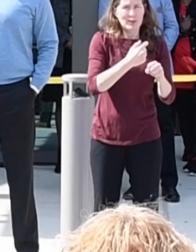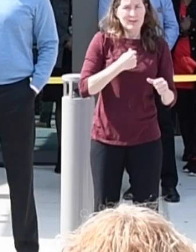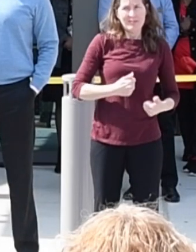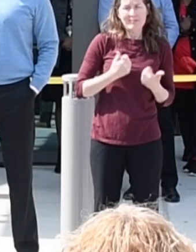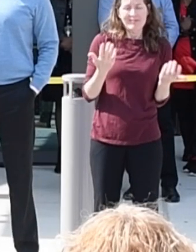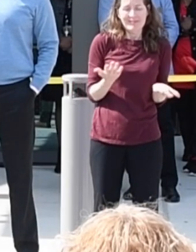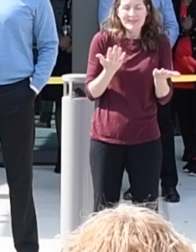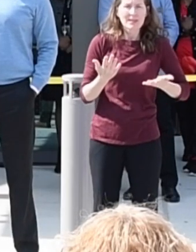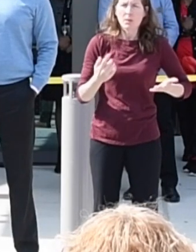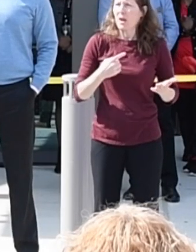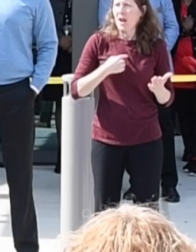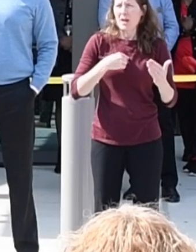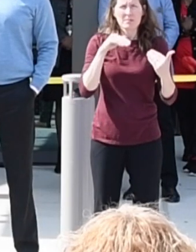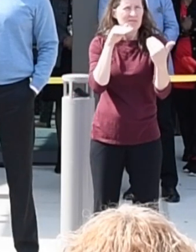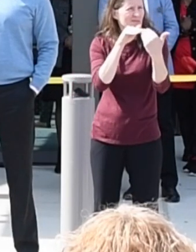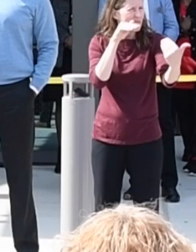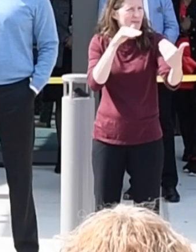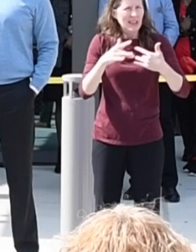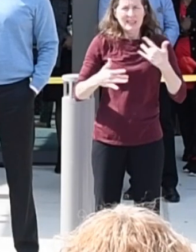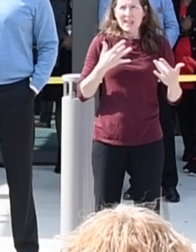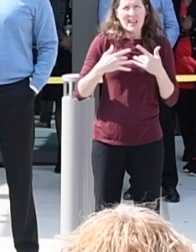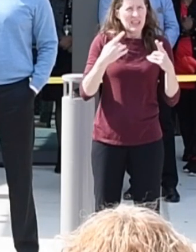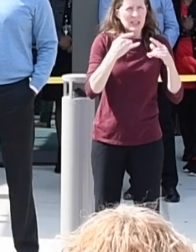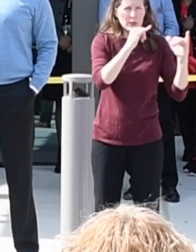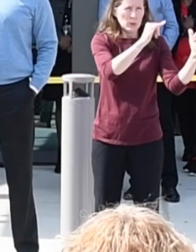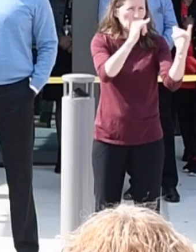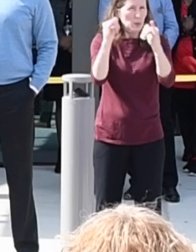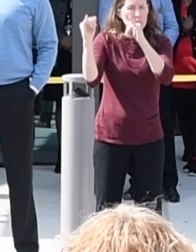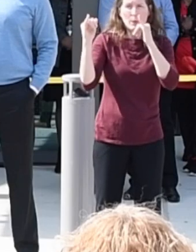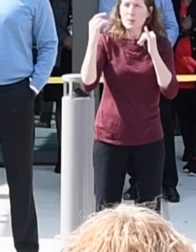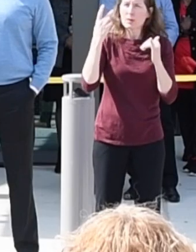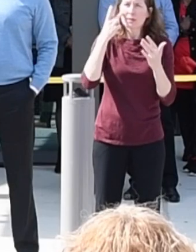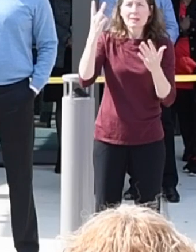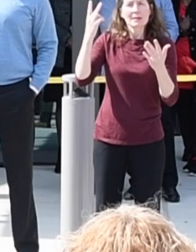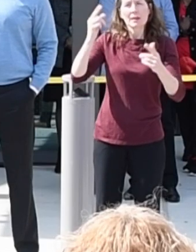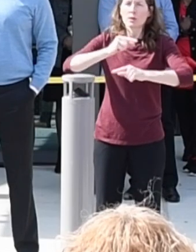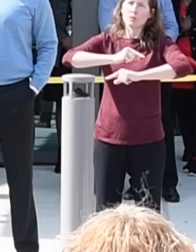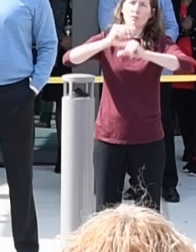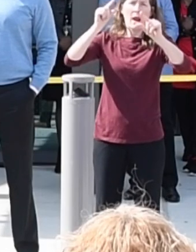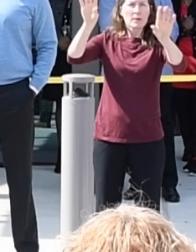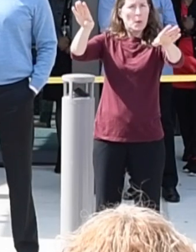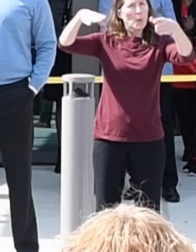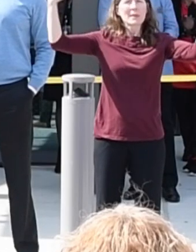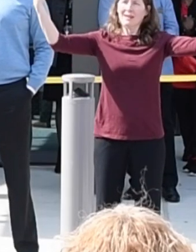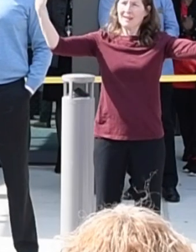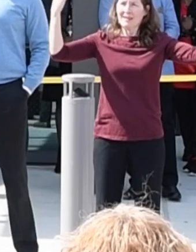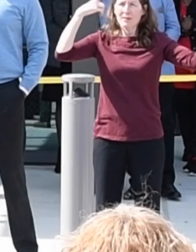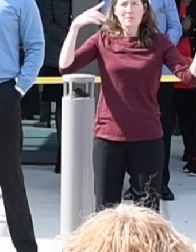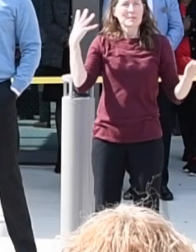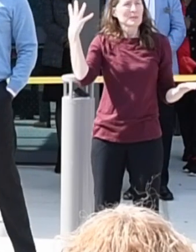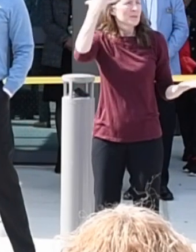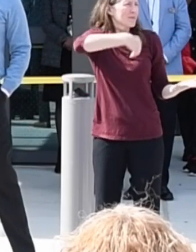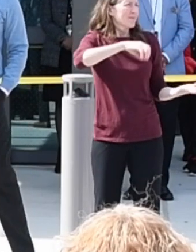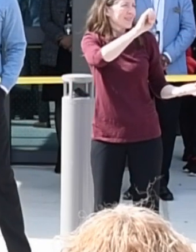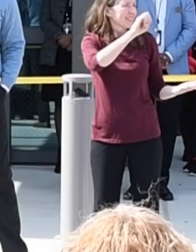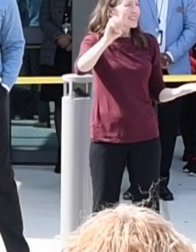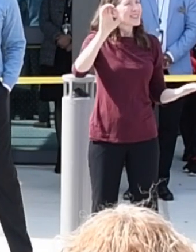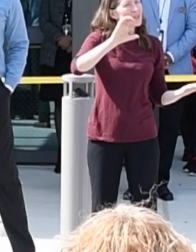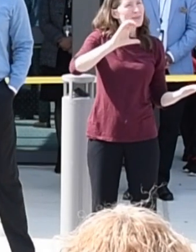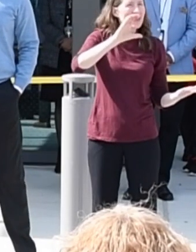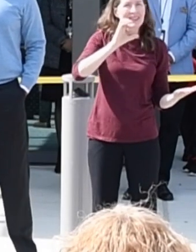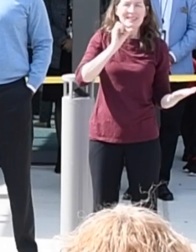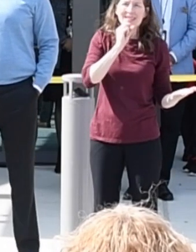as excited as all of you to see the grand opening of this beautiful East Columbia Senior